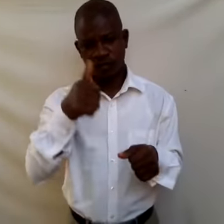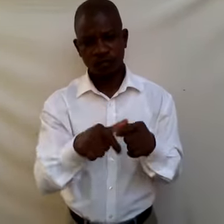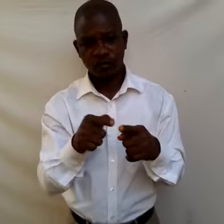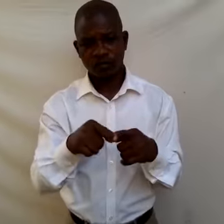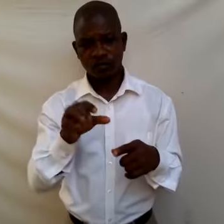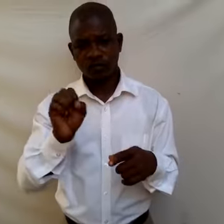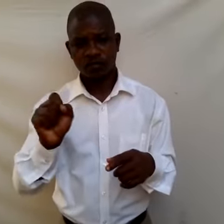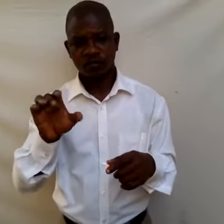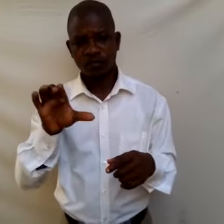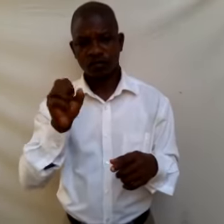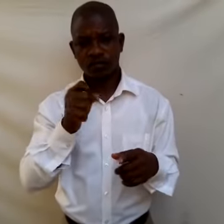your diagram.